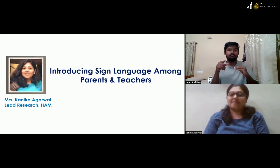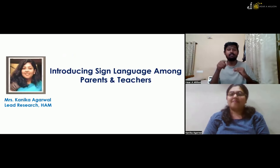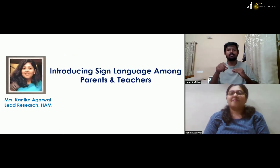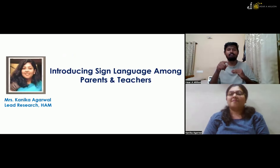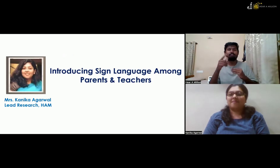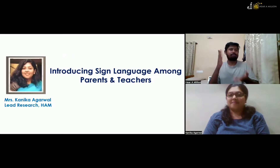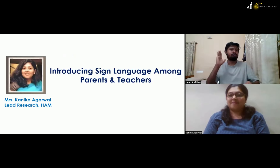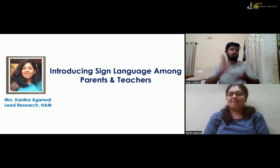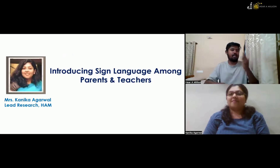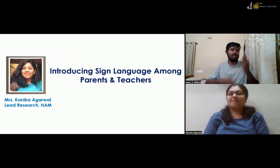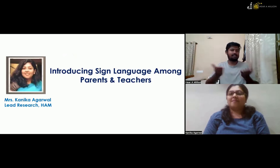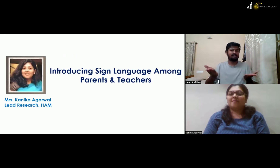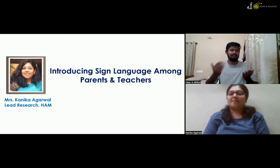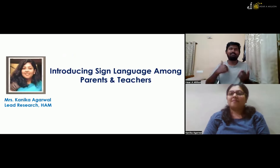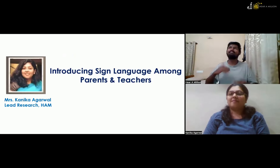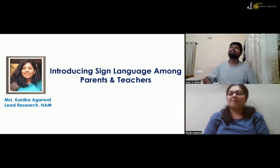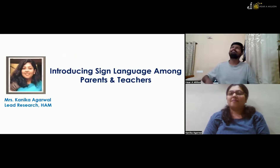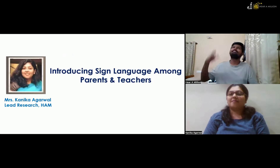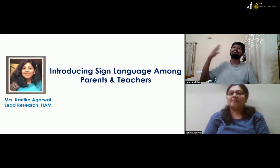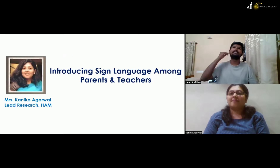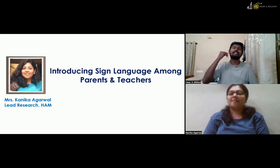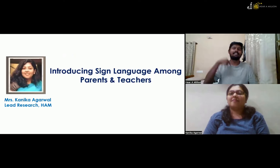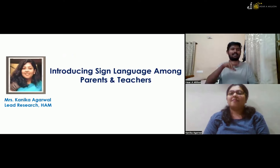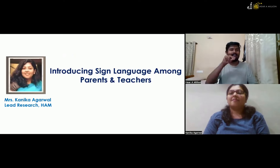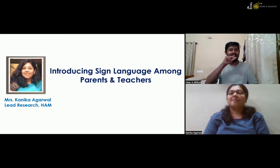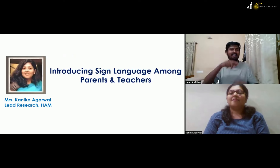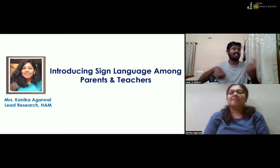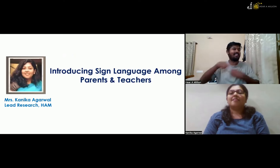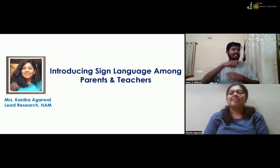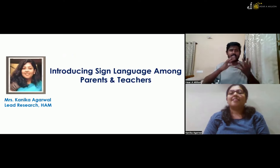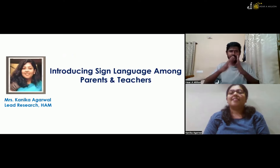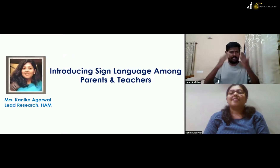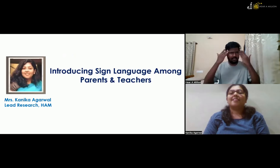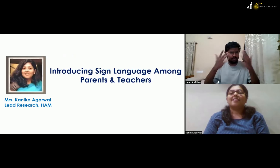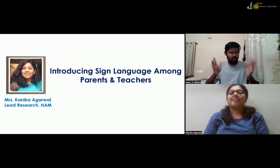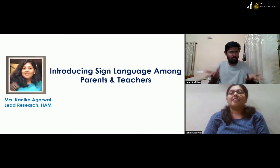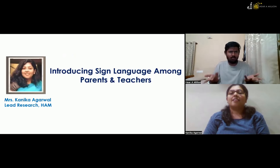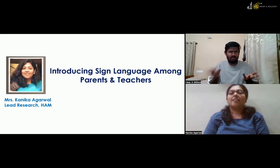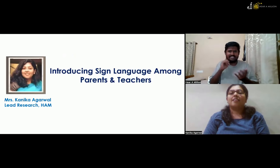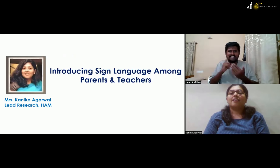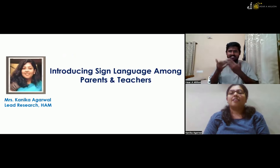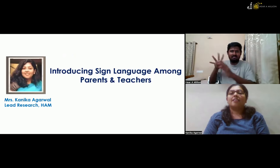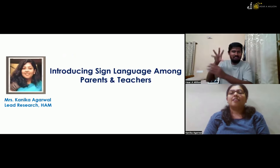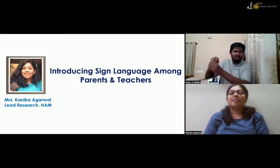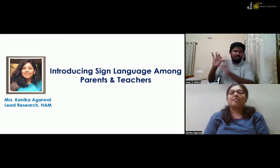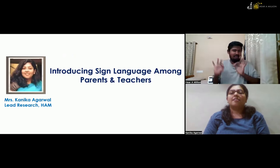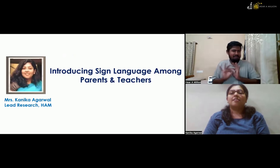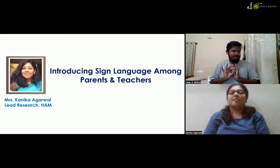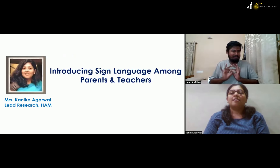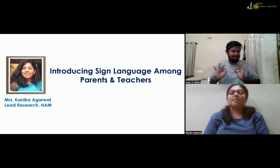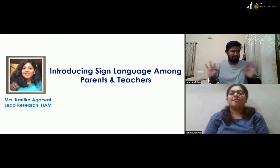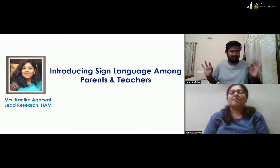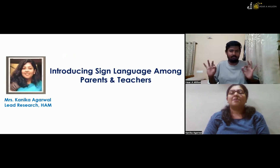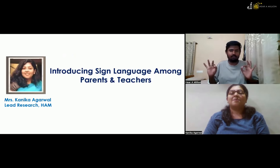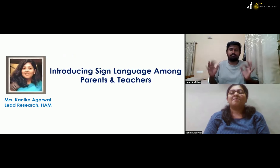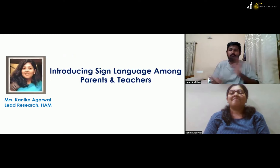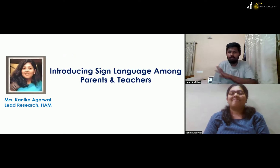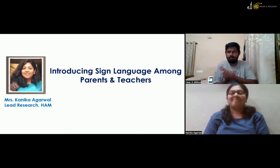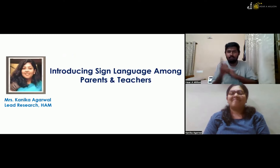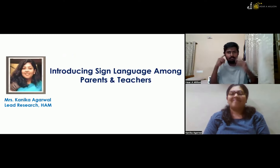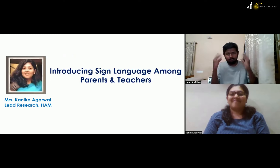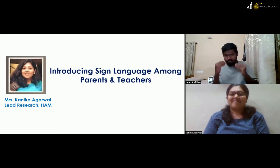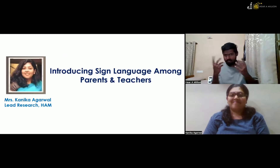the 11 years of age she had a hearing loss, and that was a challenge. So she born as a hearing child, and she was